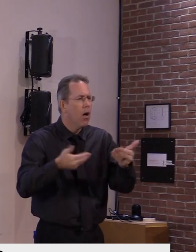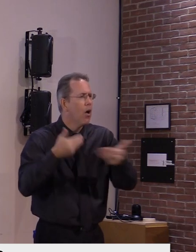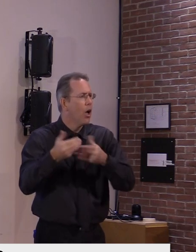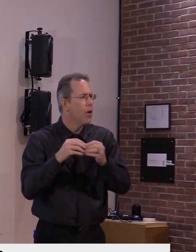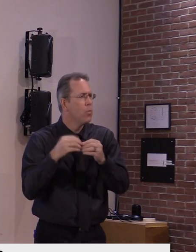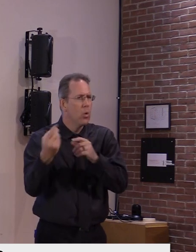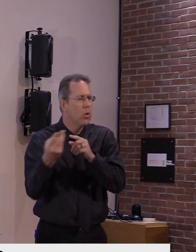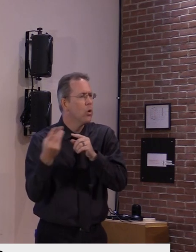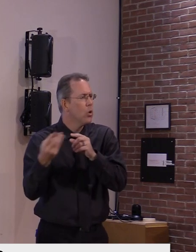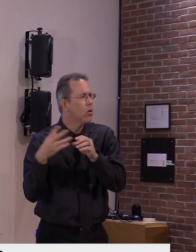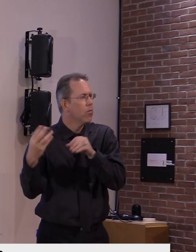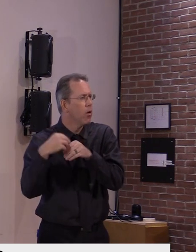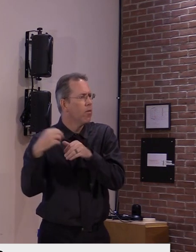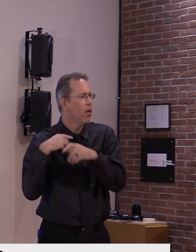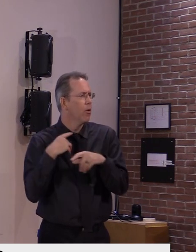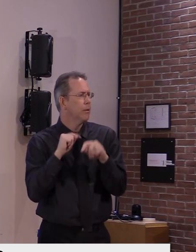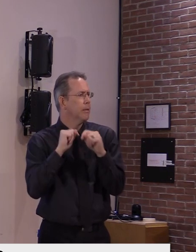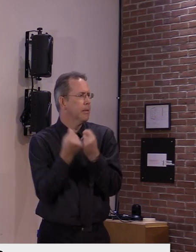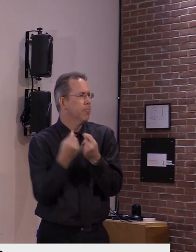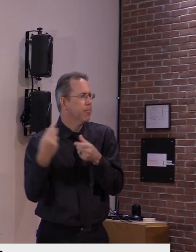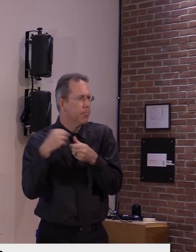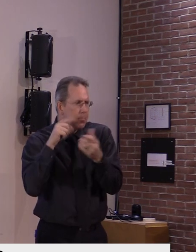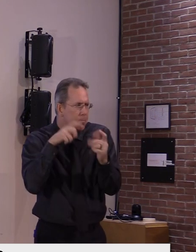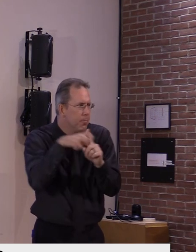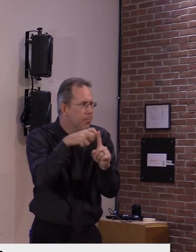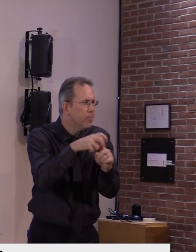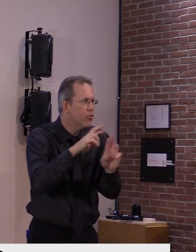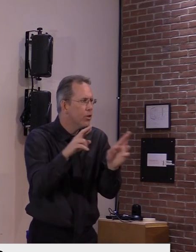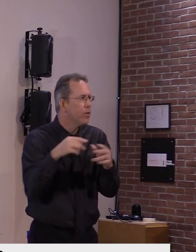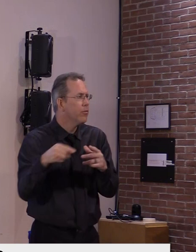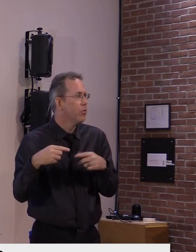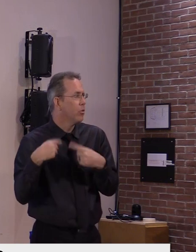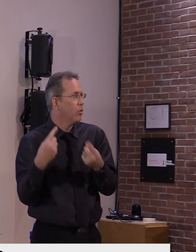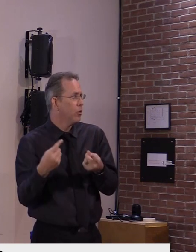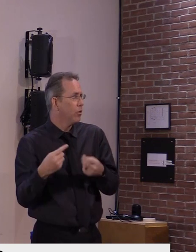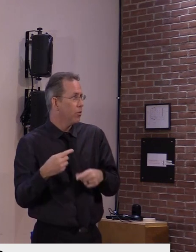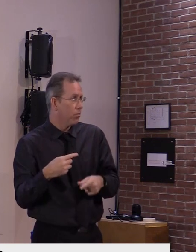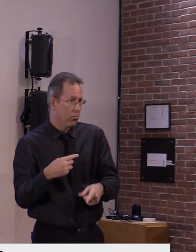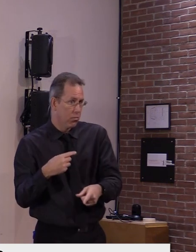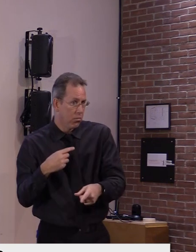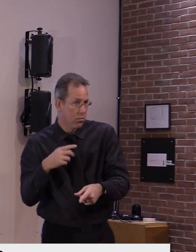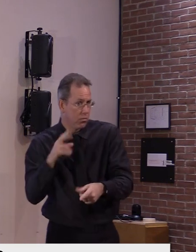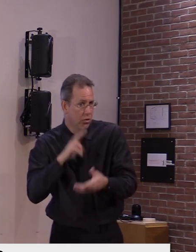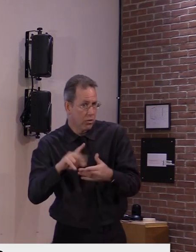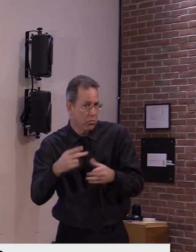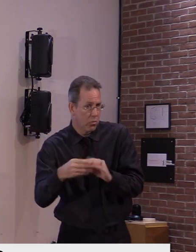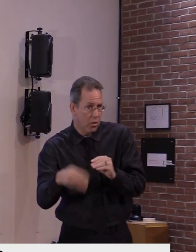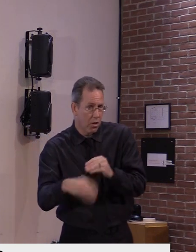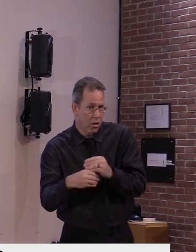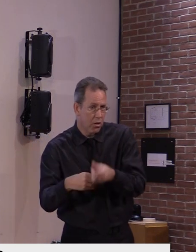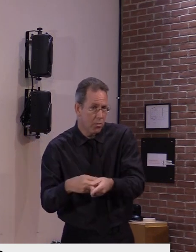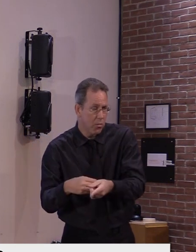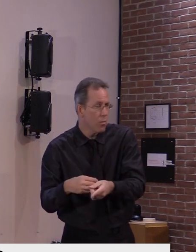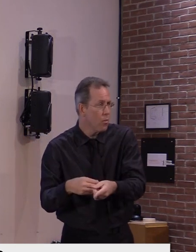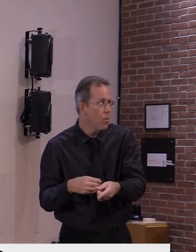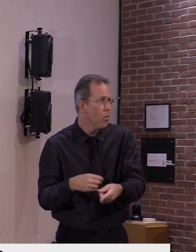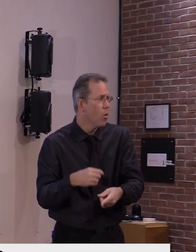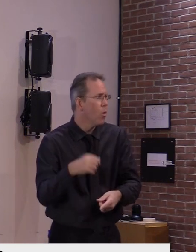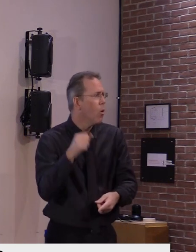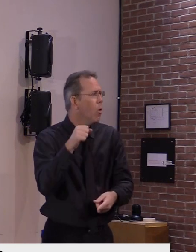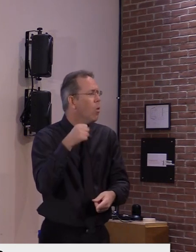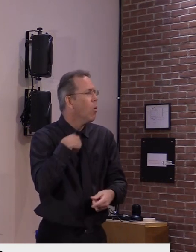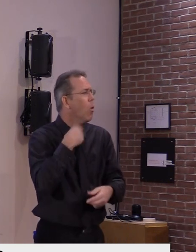Sure, Governor. You hit the nail on the head here. We expect that we'll be up to 104